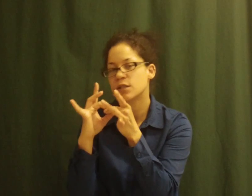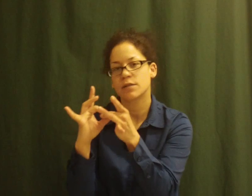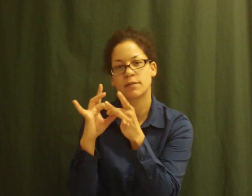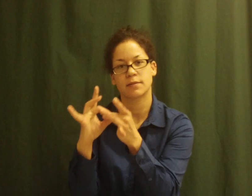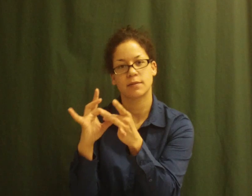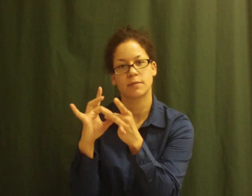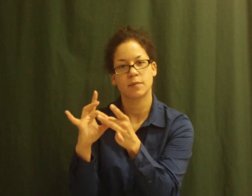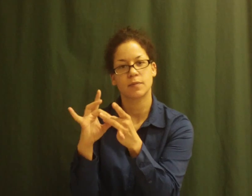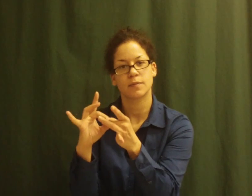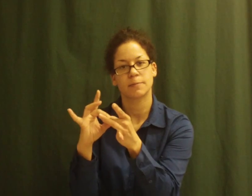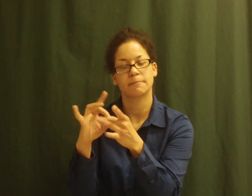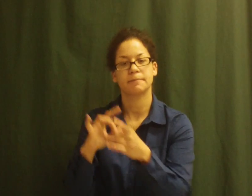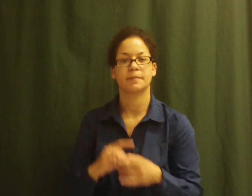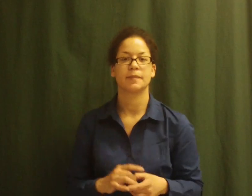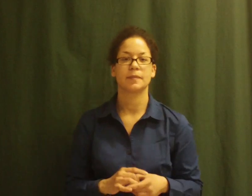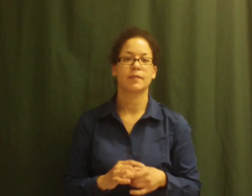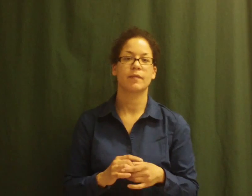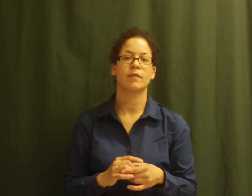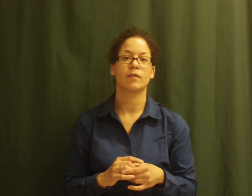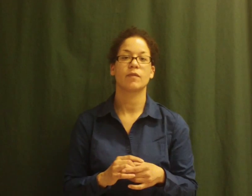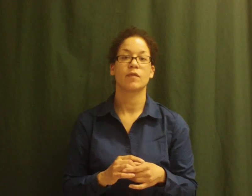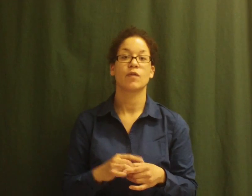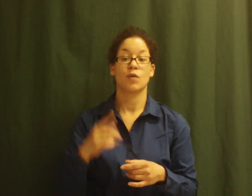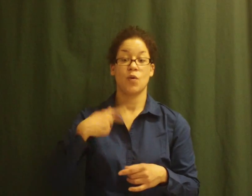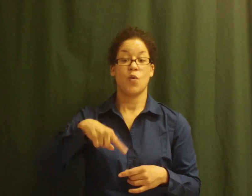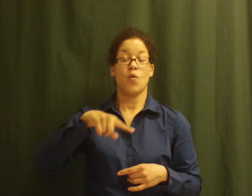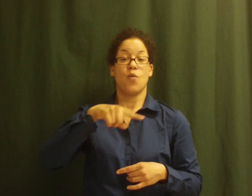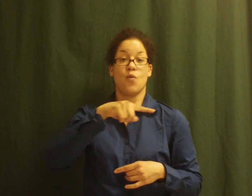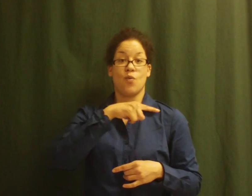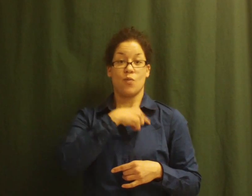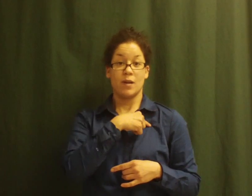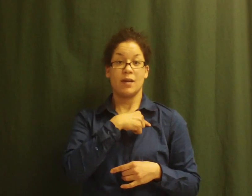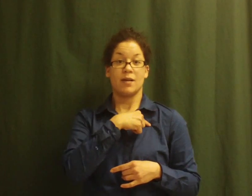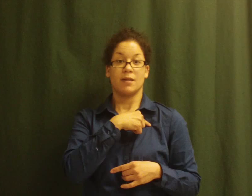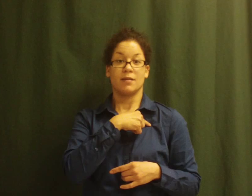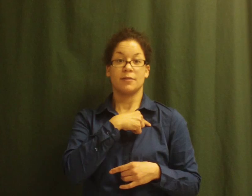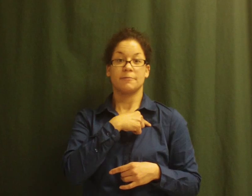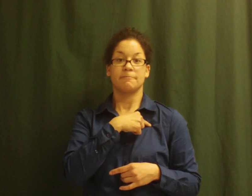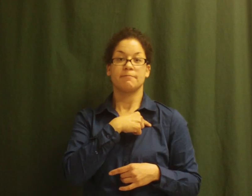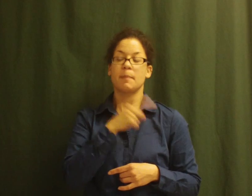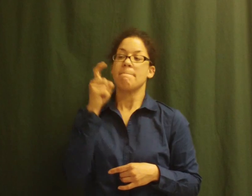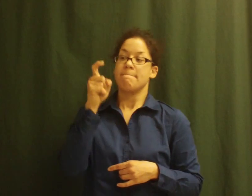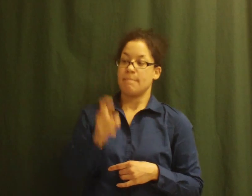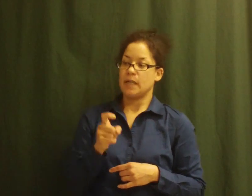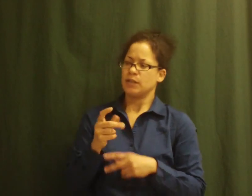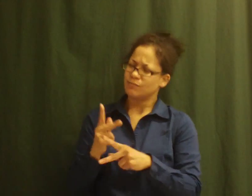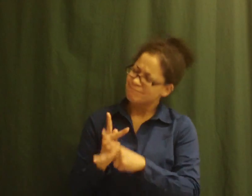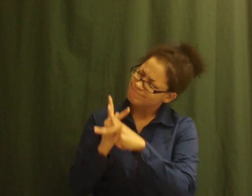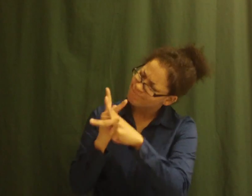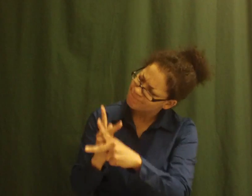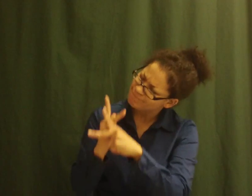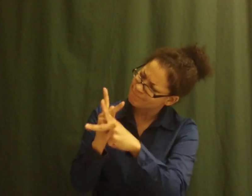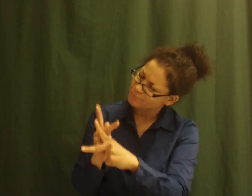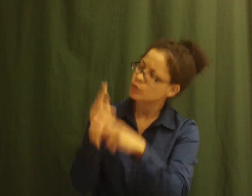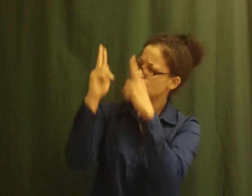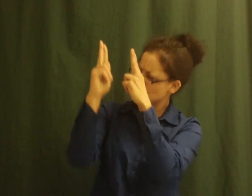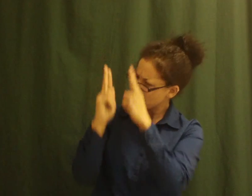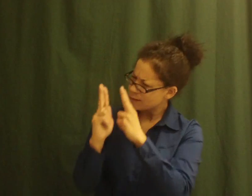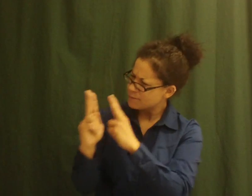individuals. We owe care and consideration to all people, but we